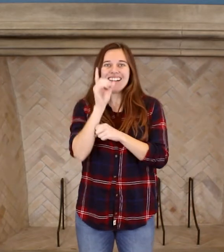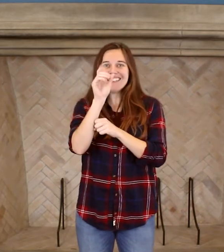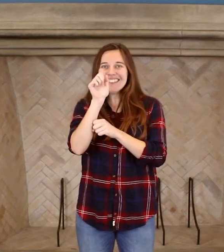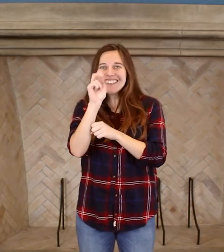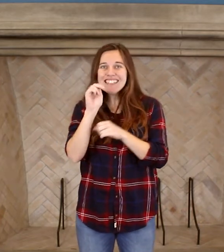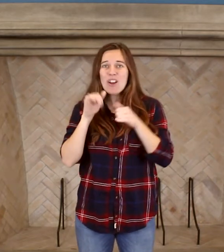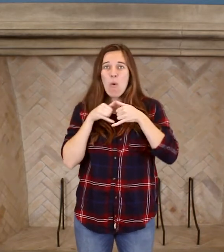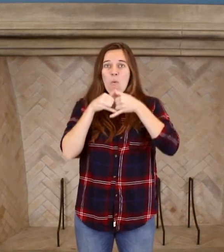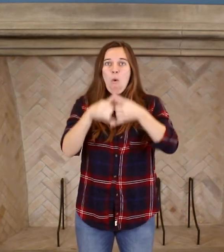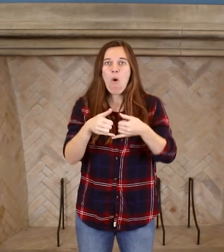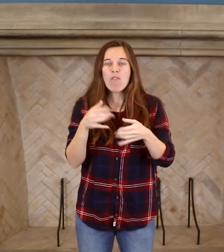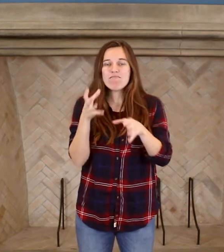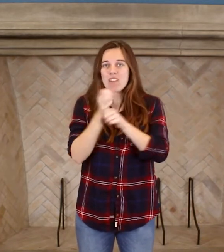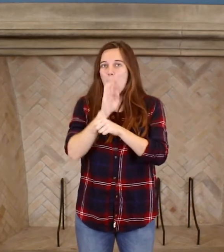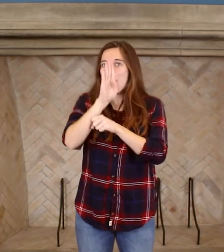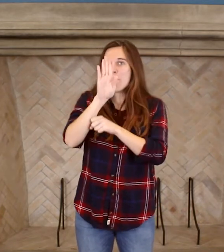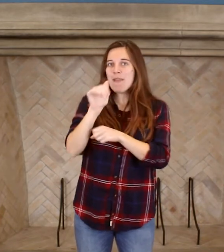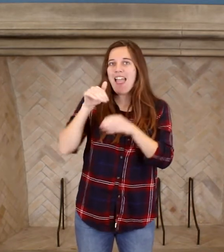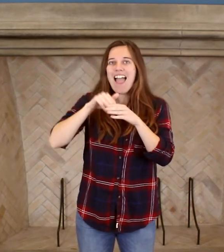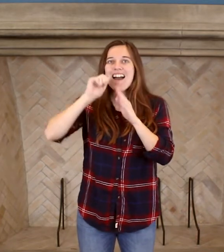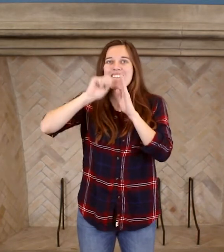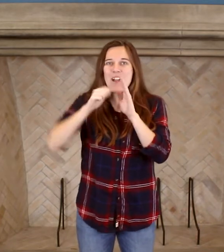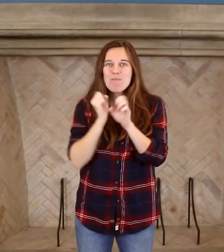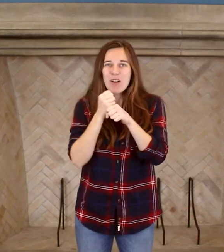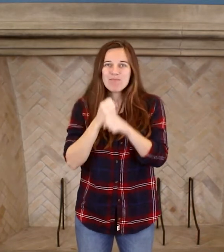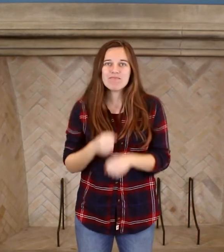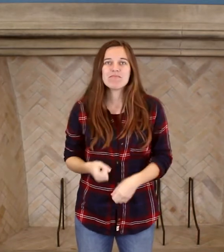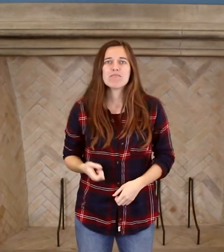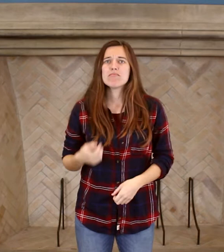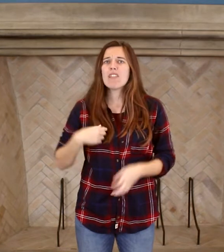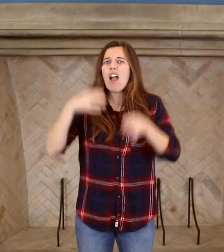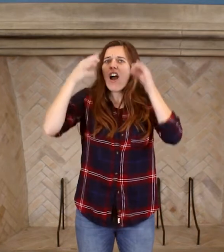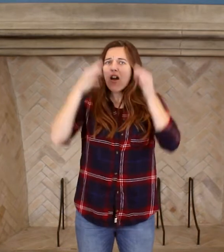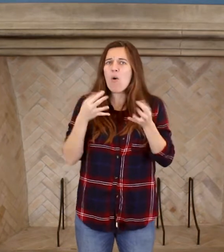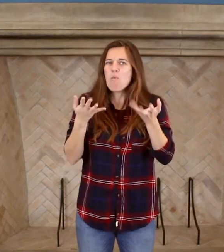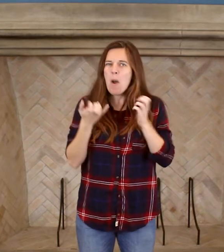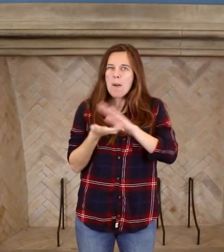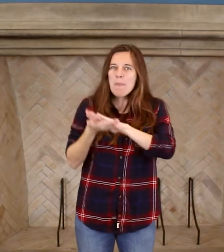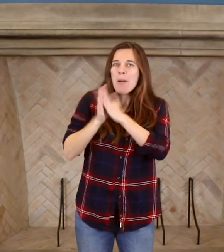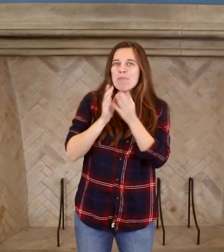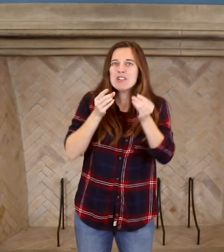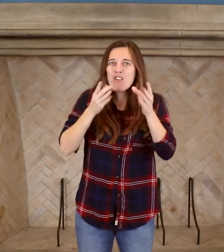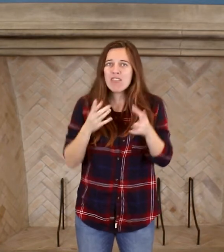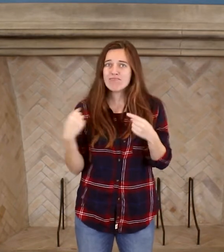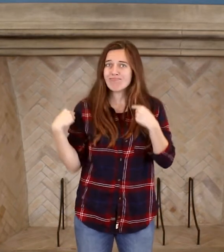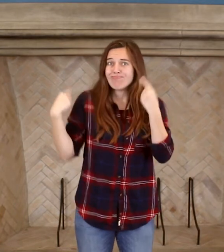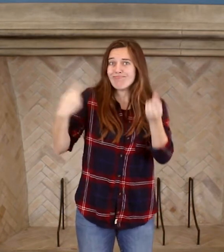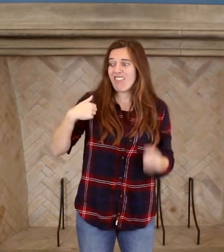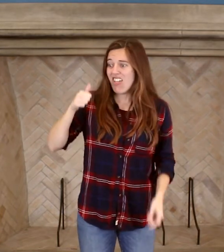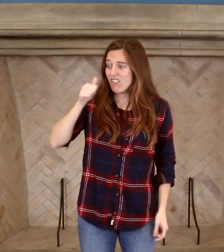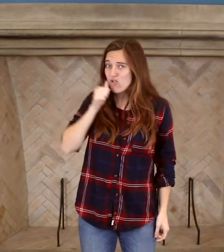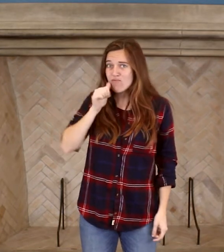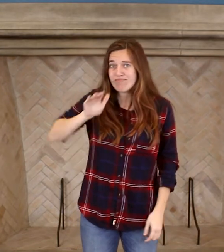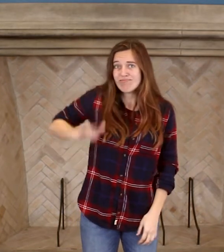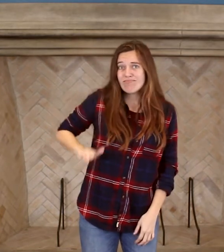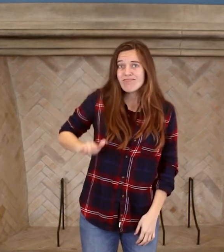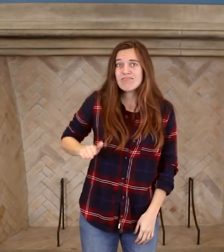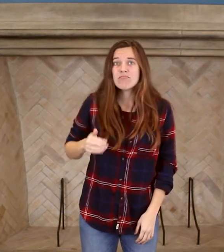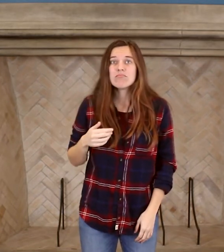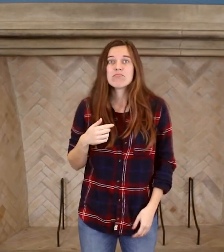my struggles, I got an award from the dean and I got my degree in film production. Ever since